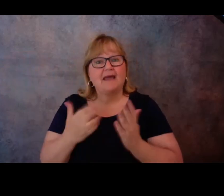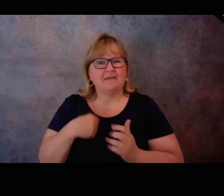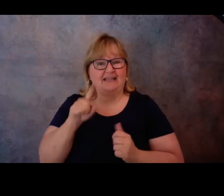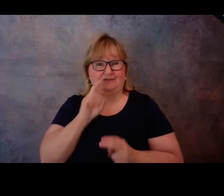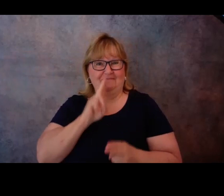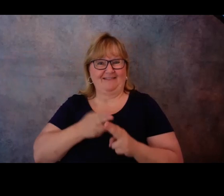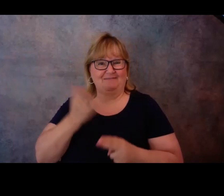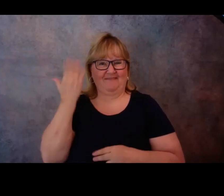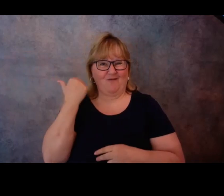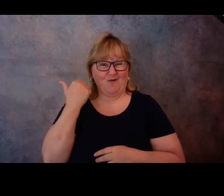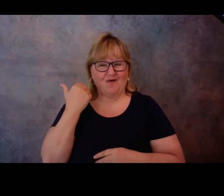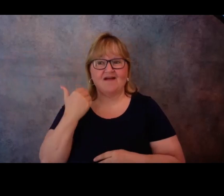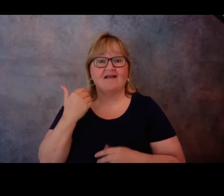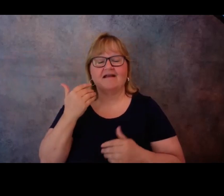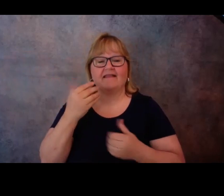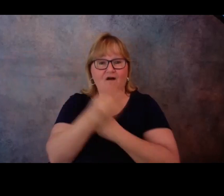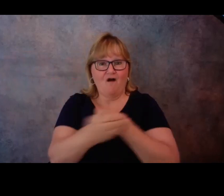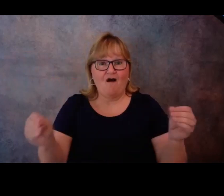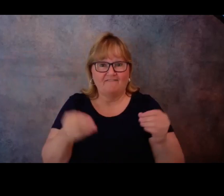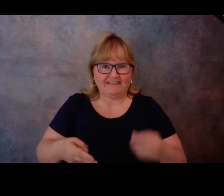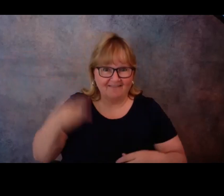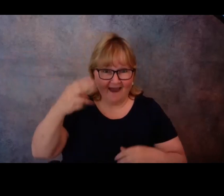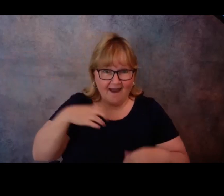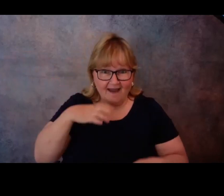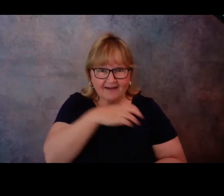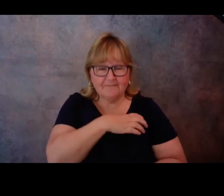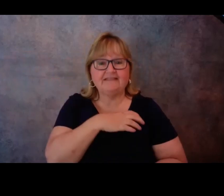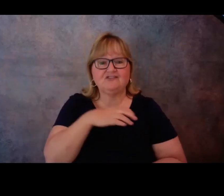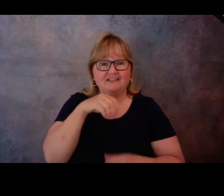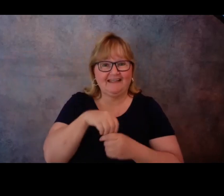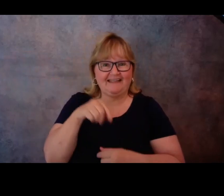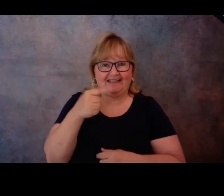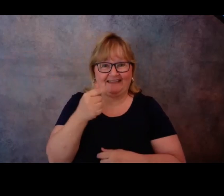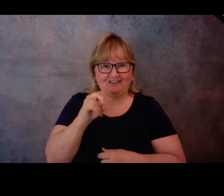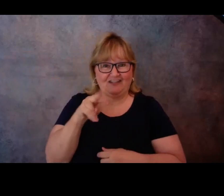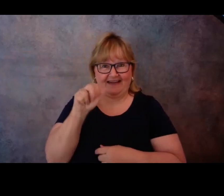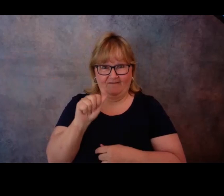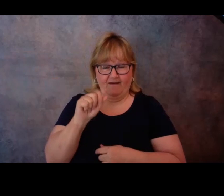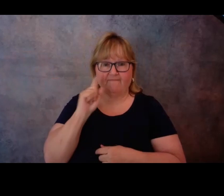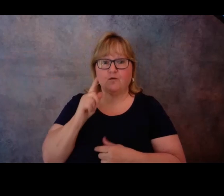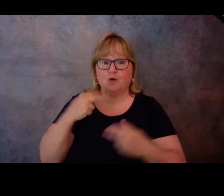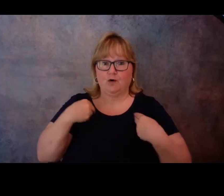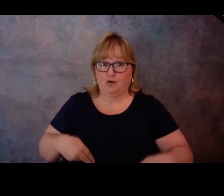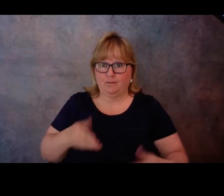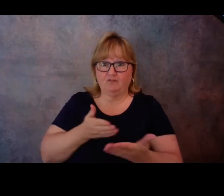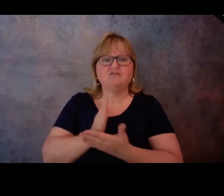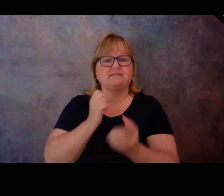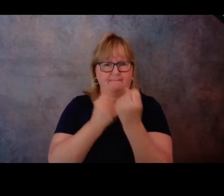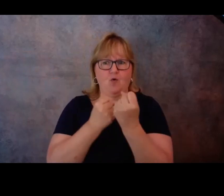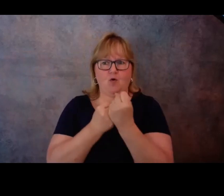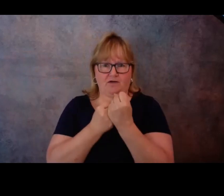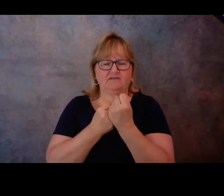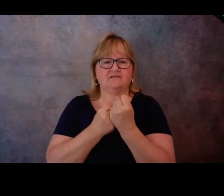that the Office of the High Commission for Human Rights in Geneva supports the special rapporteurs and